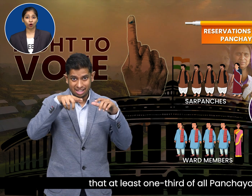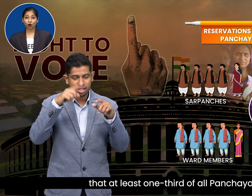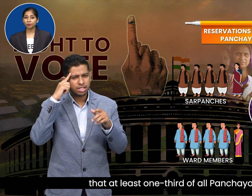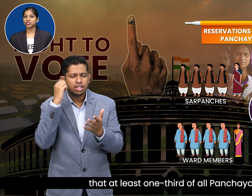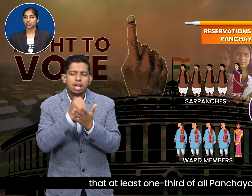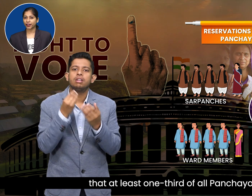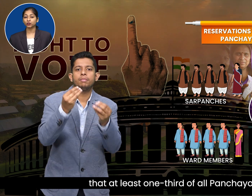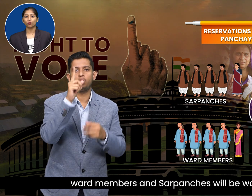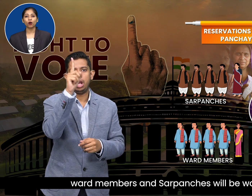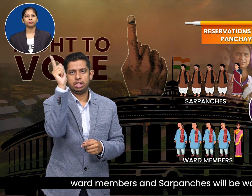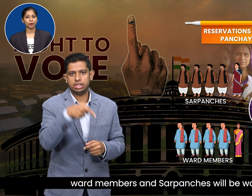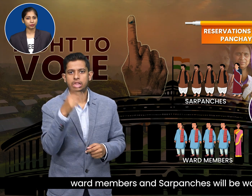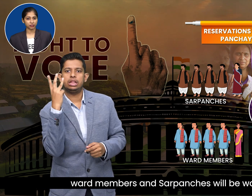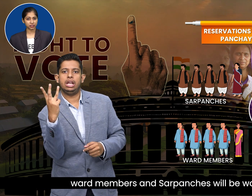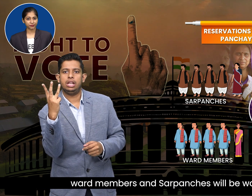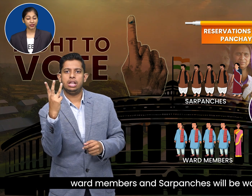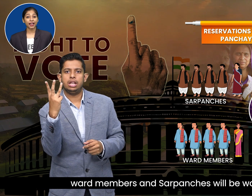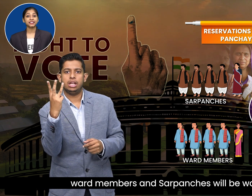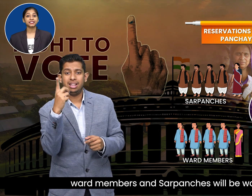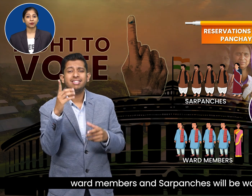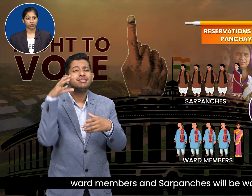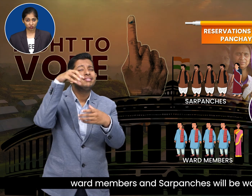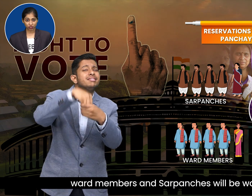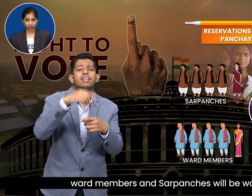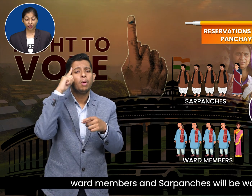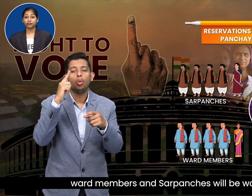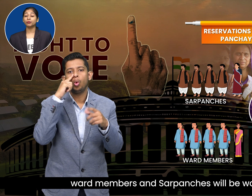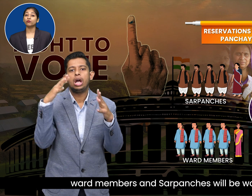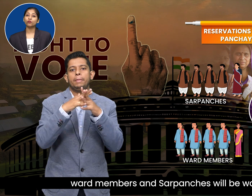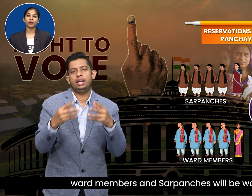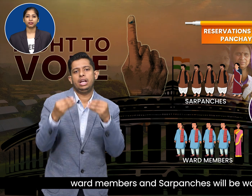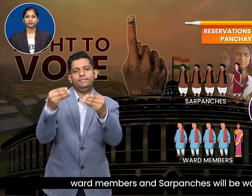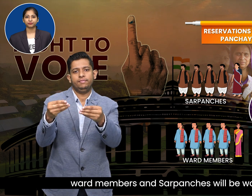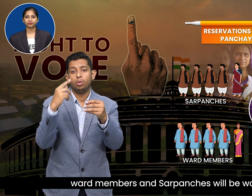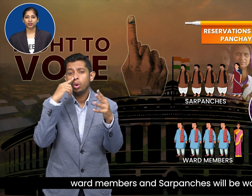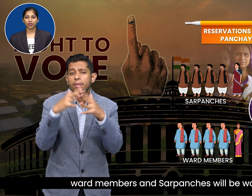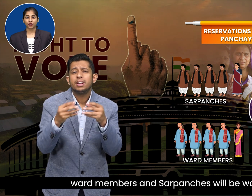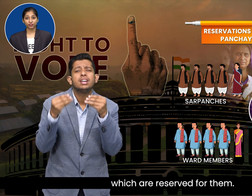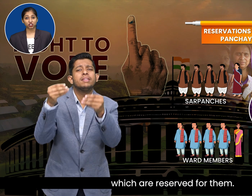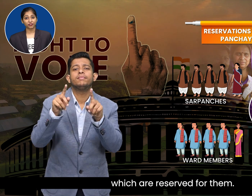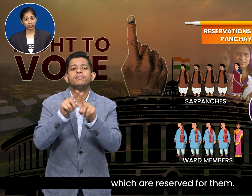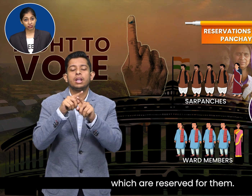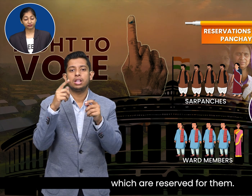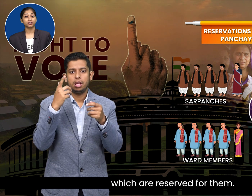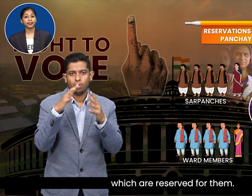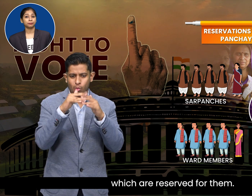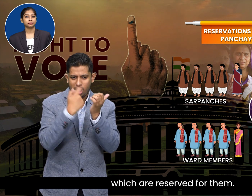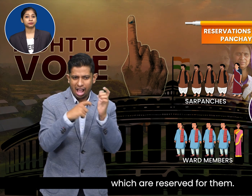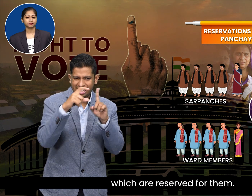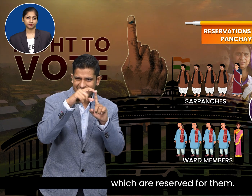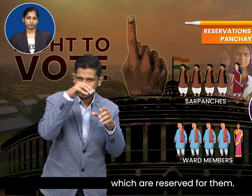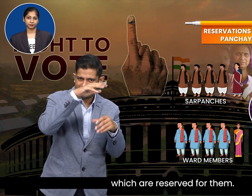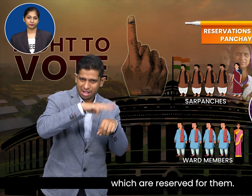of all Panchayat ward members and sarpanches will be women, which are reserved for